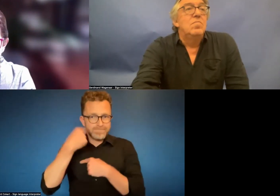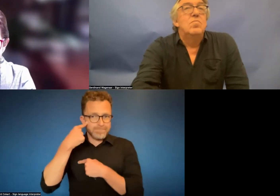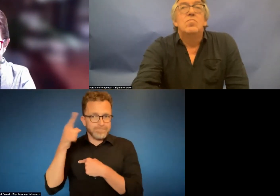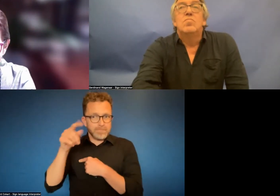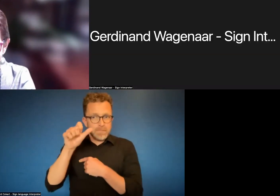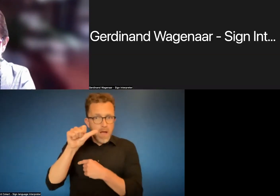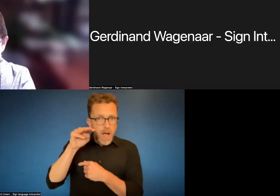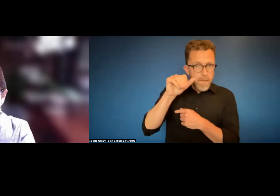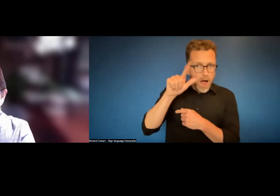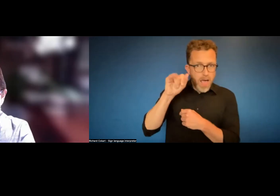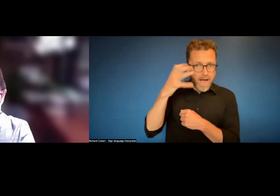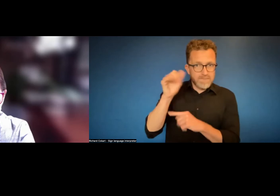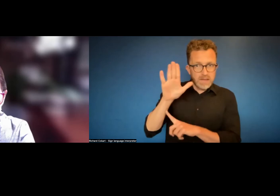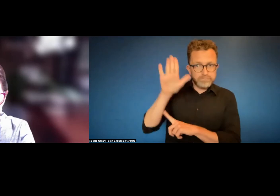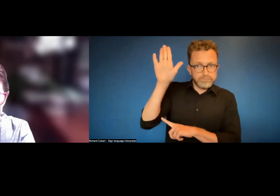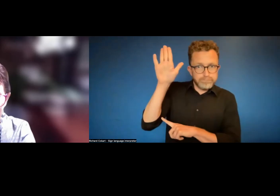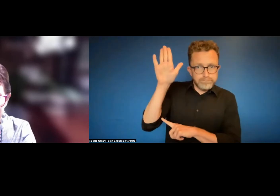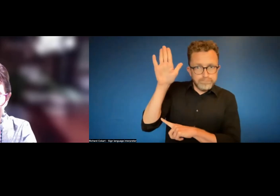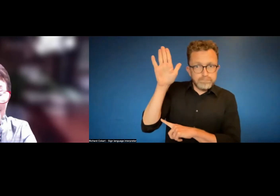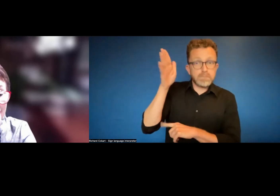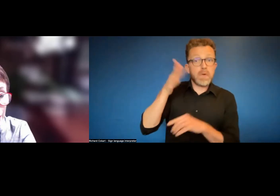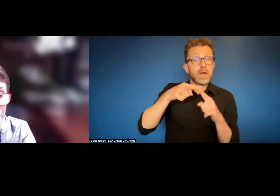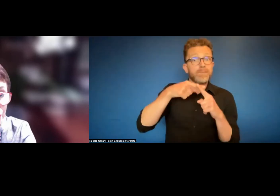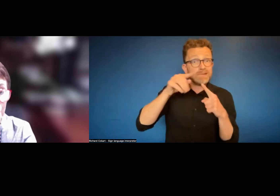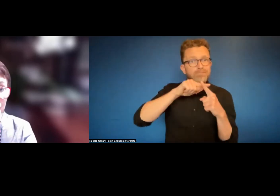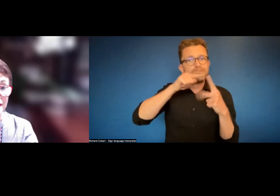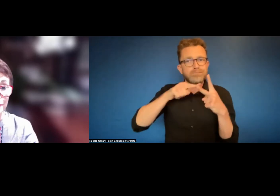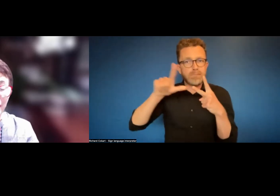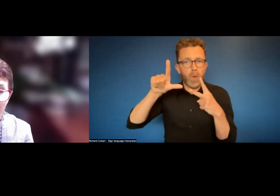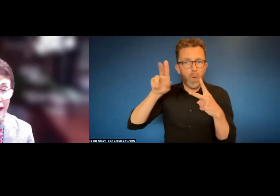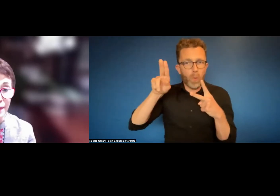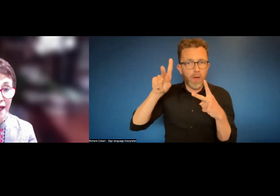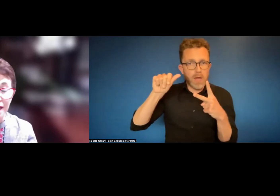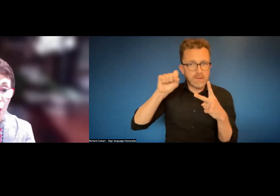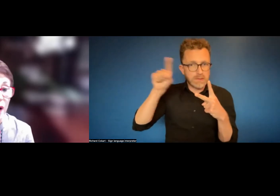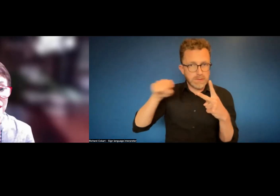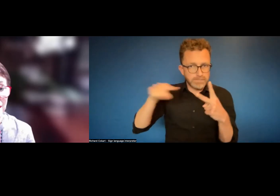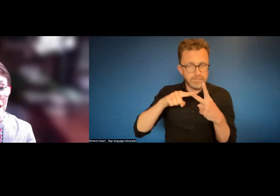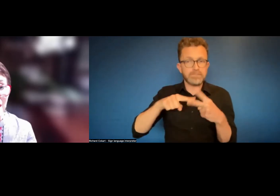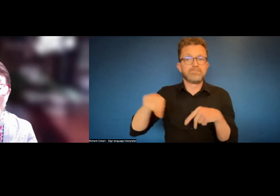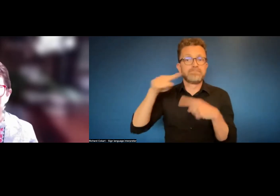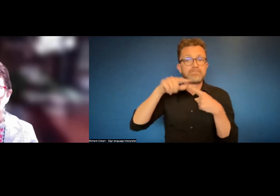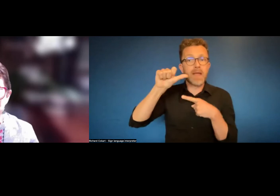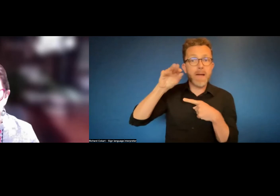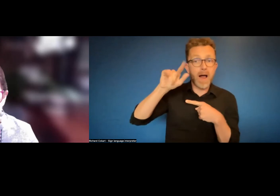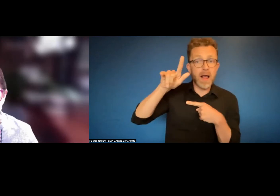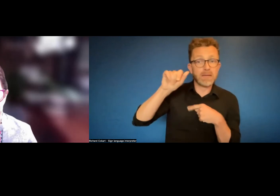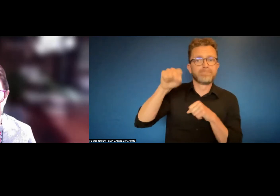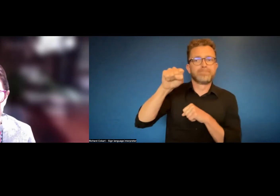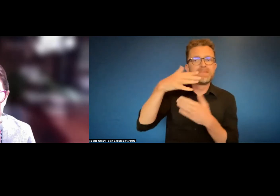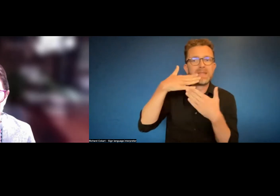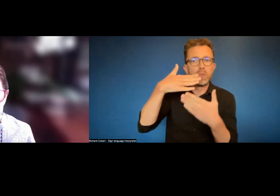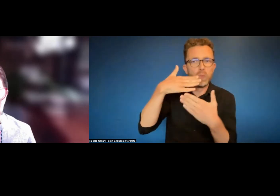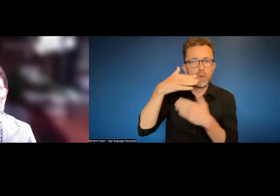I insist in, this is an opportunity. Pandemic and wars are an